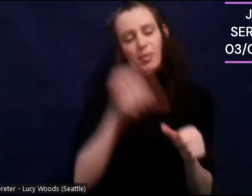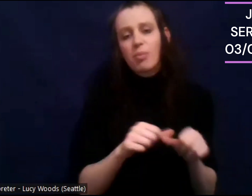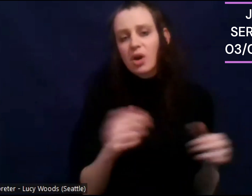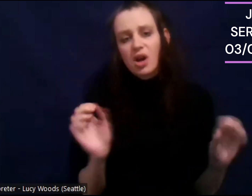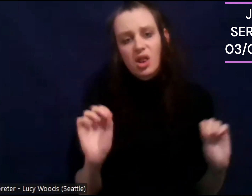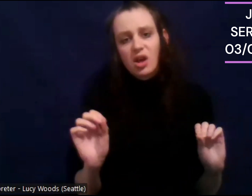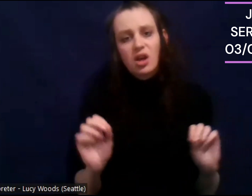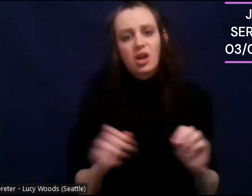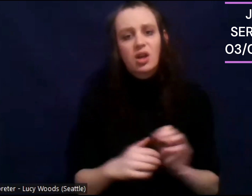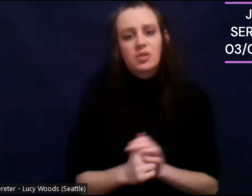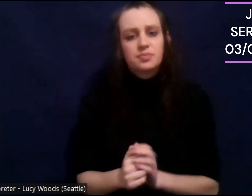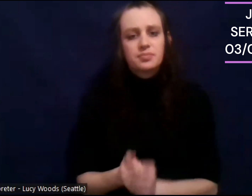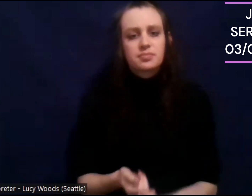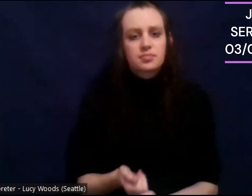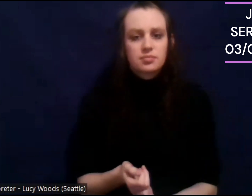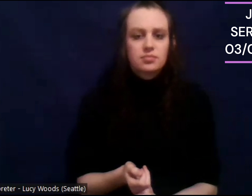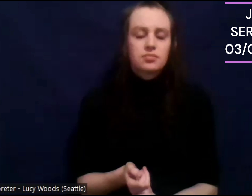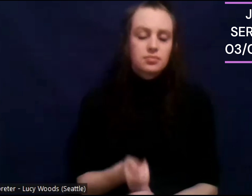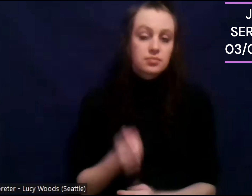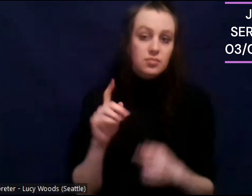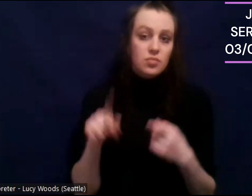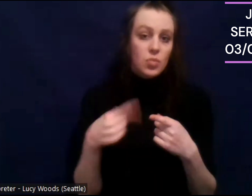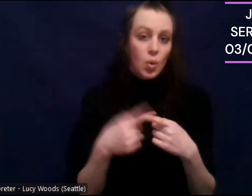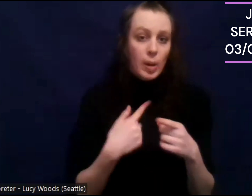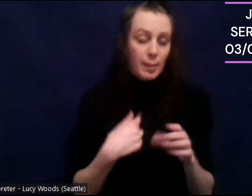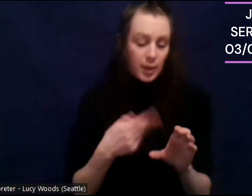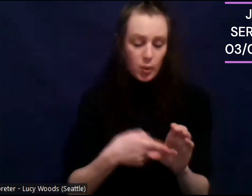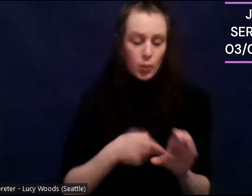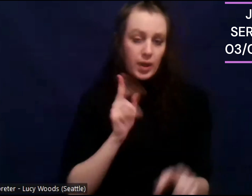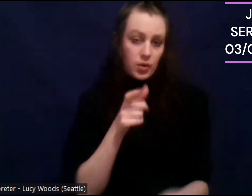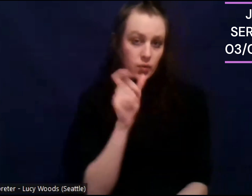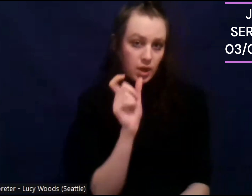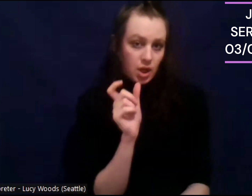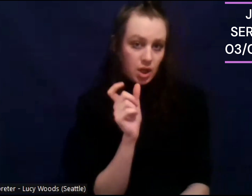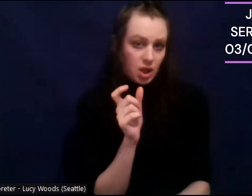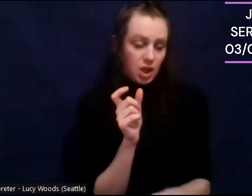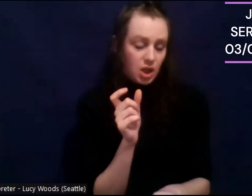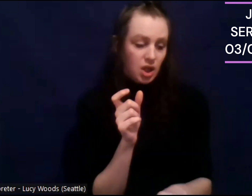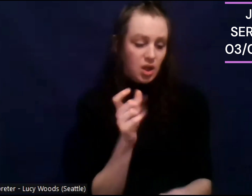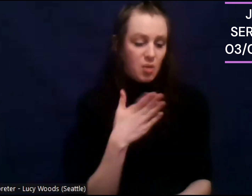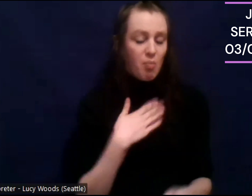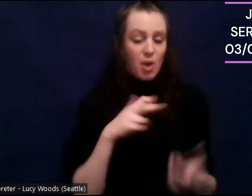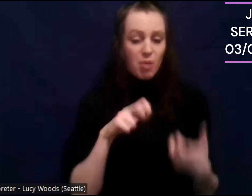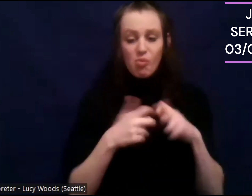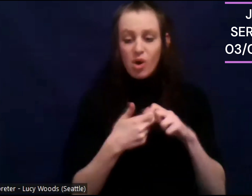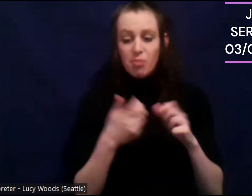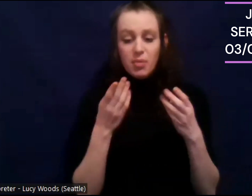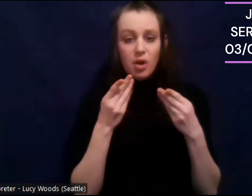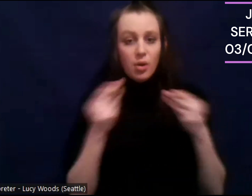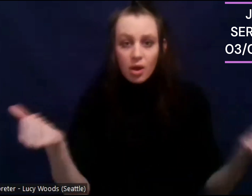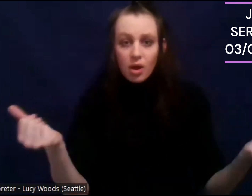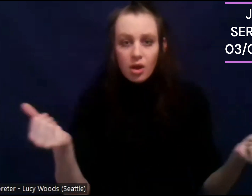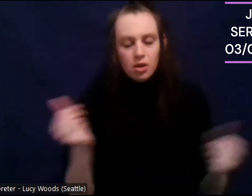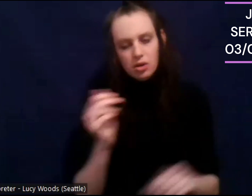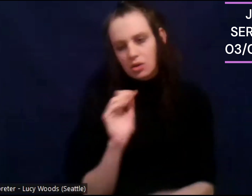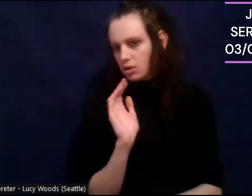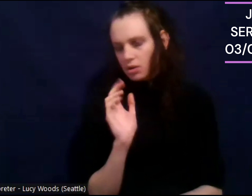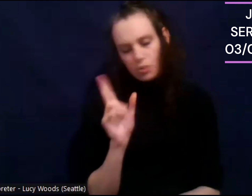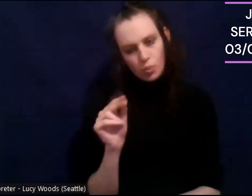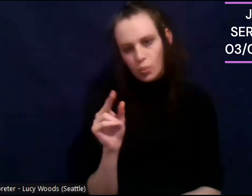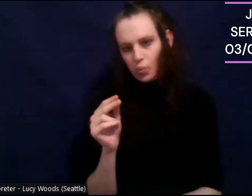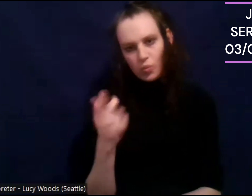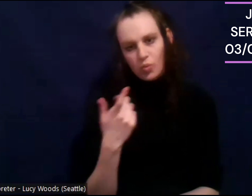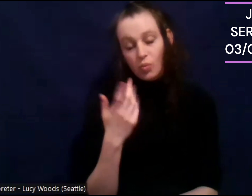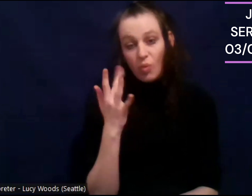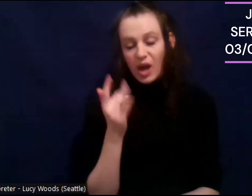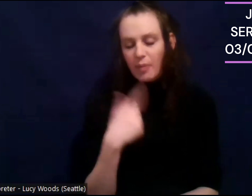remember. And when I stopped drinking and drugging, none of that stuff really went away, because I hadn't actually worked the steps to work on it, to